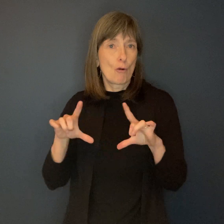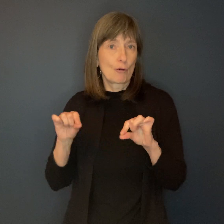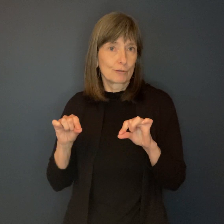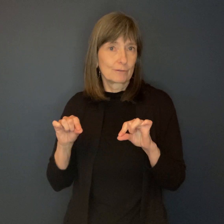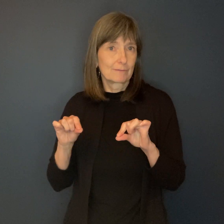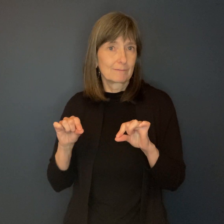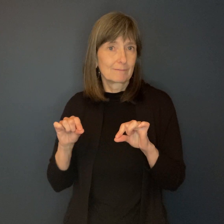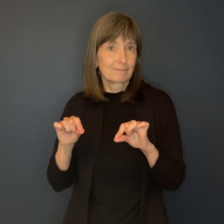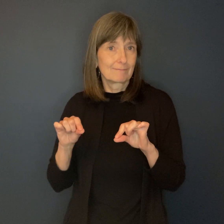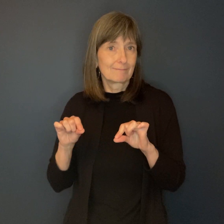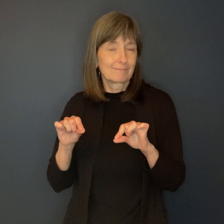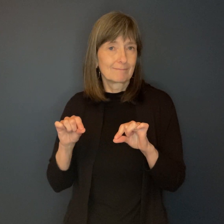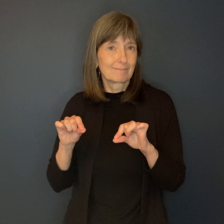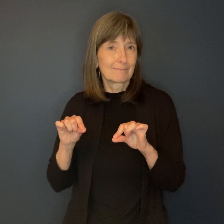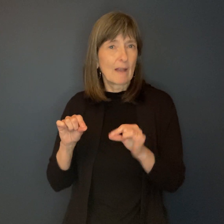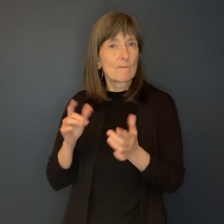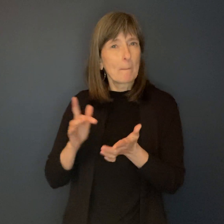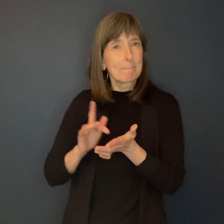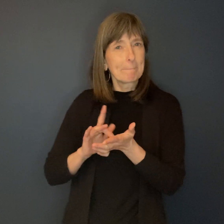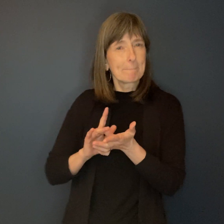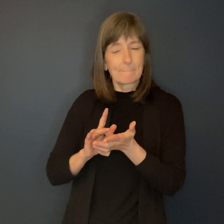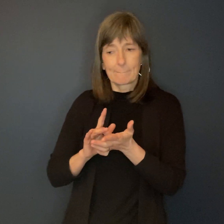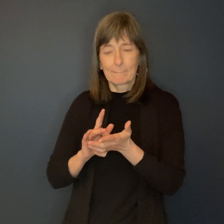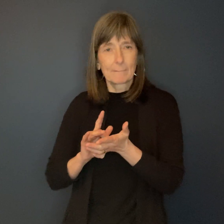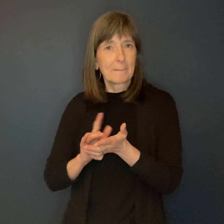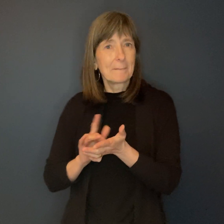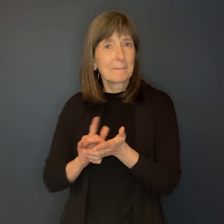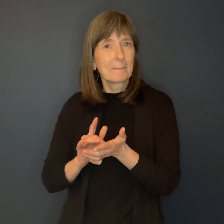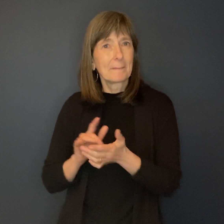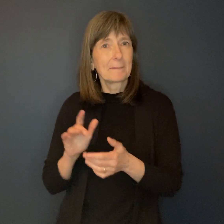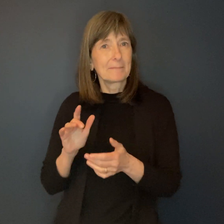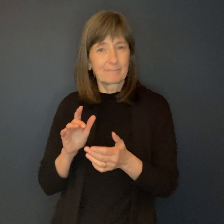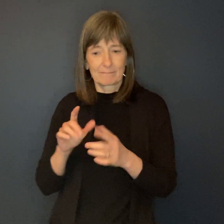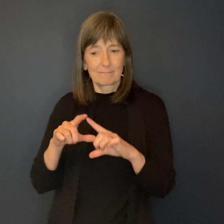between those things, right? But even in today's context,